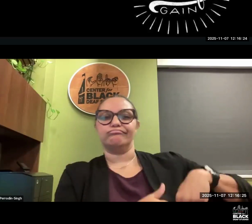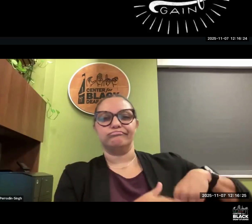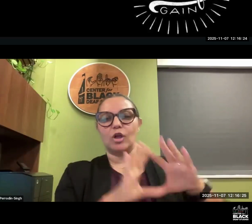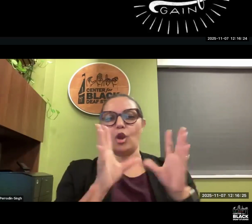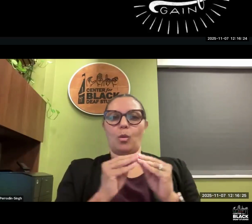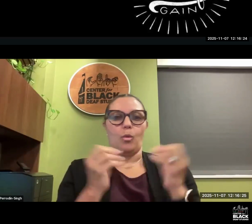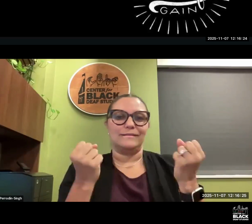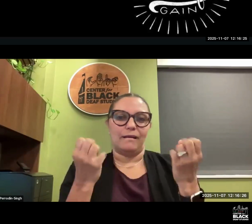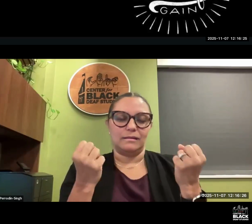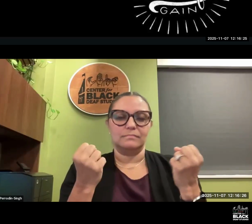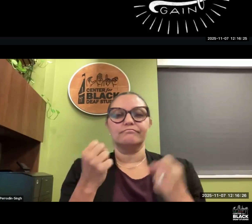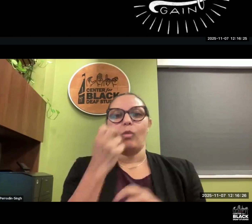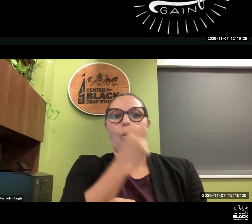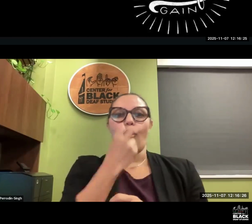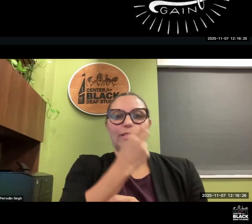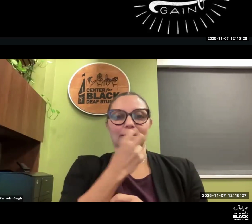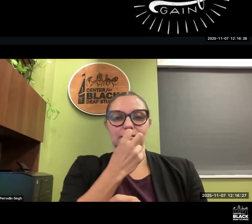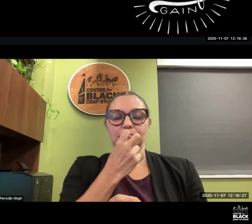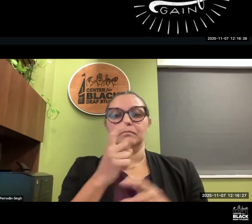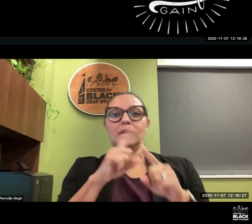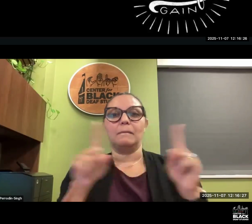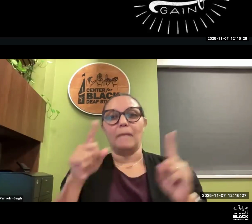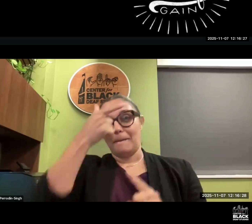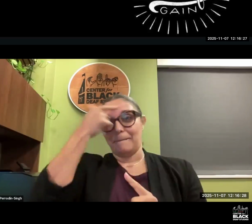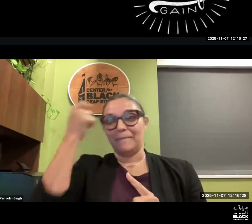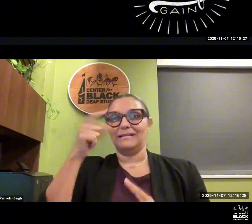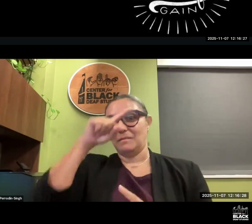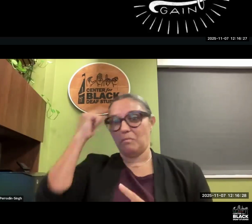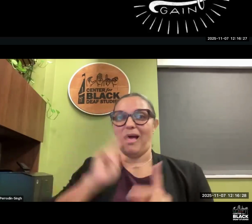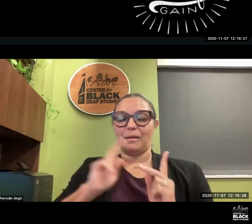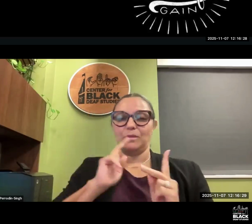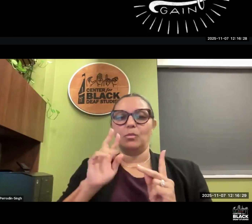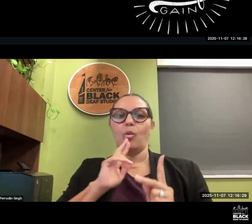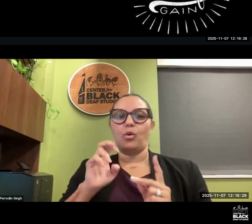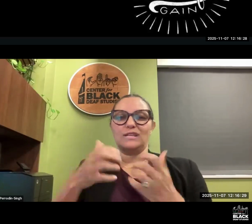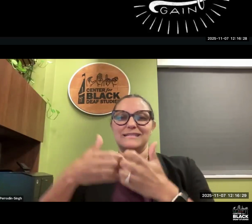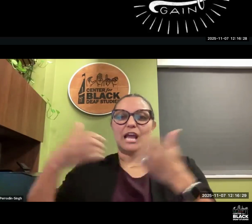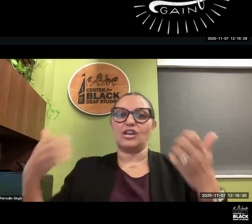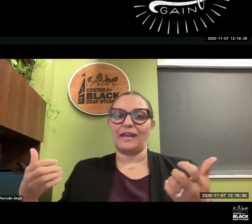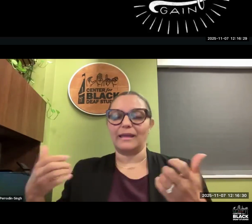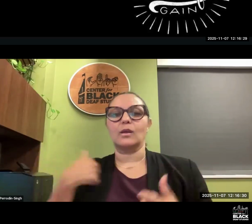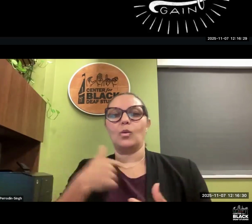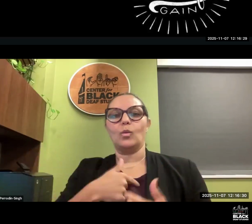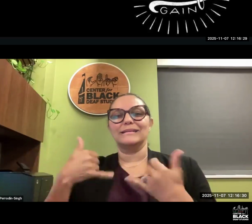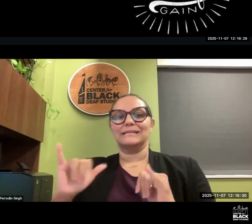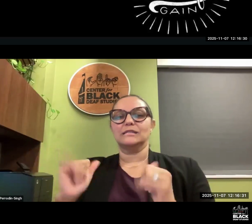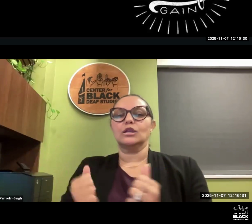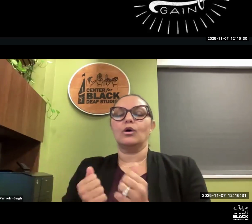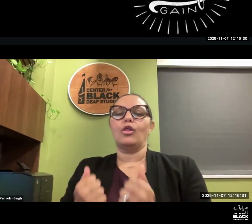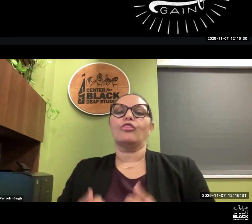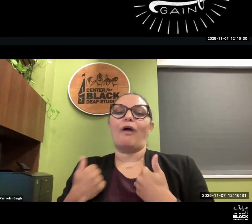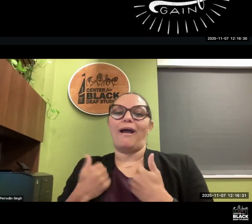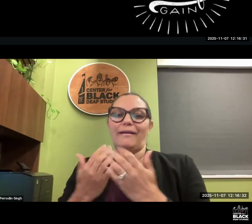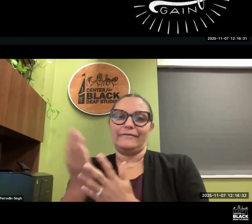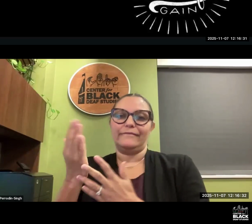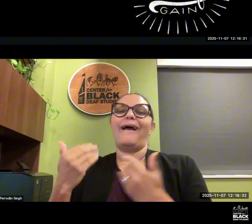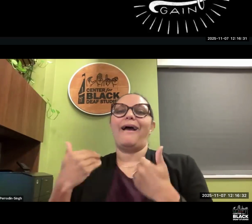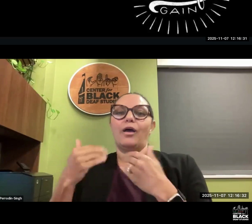of ASL. But through segregation, we were sort of not encouraged to use sign